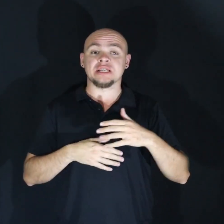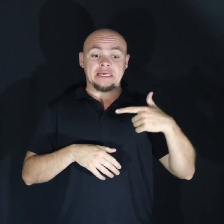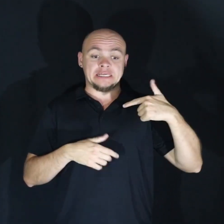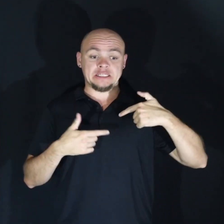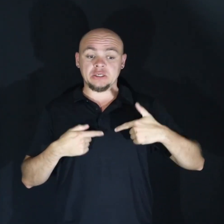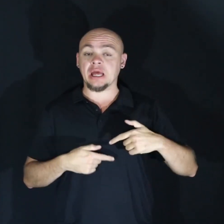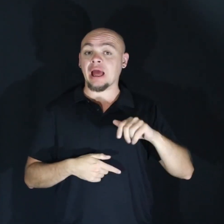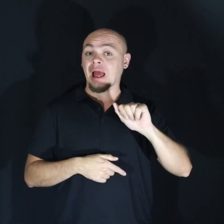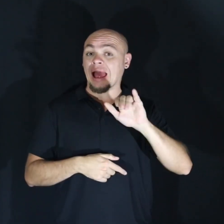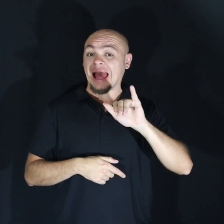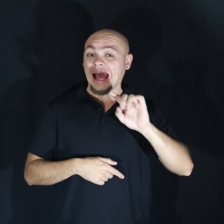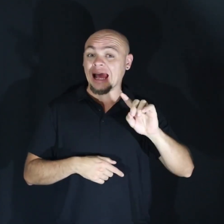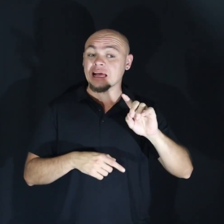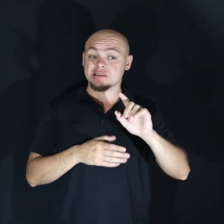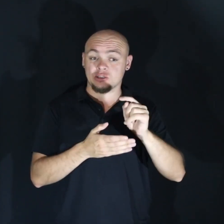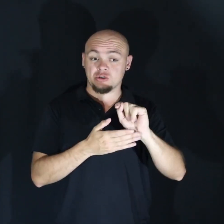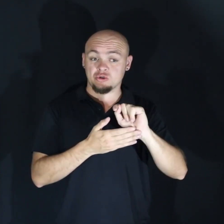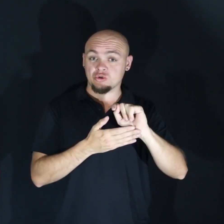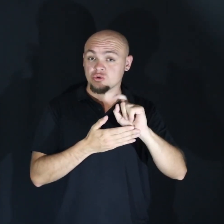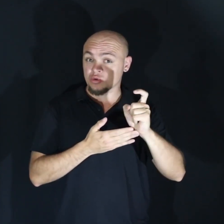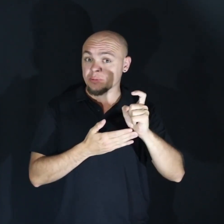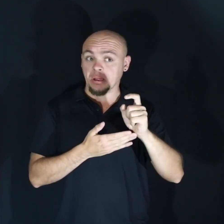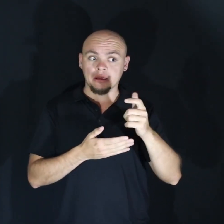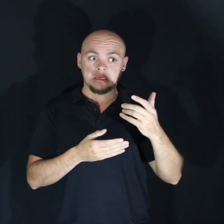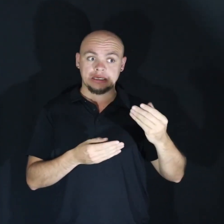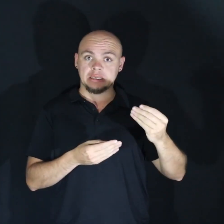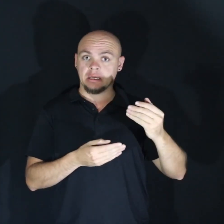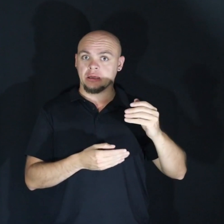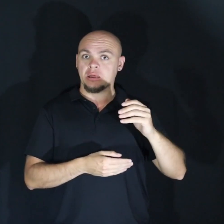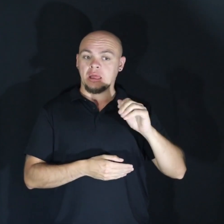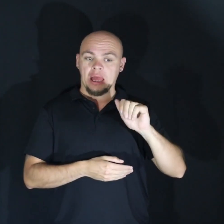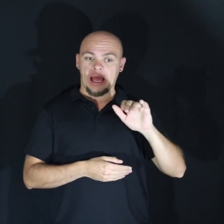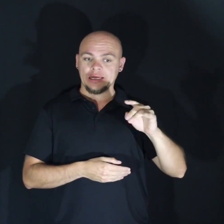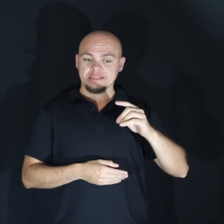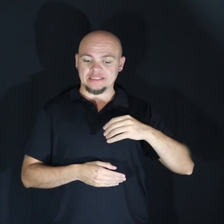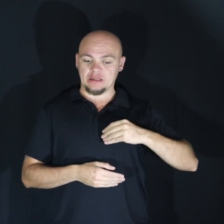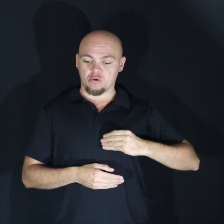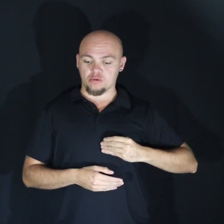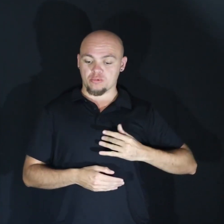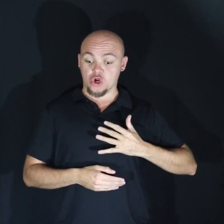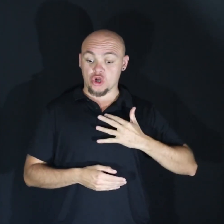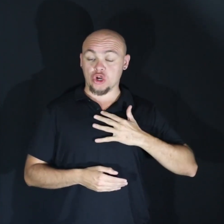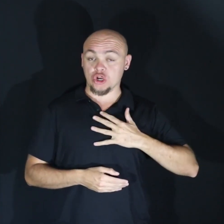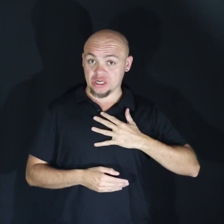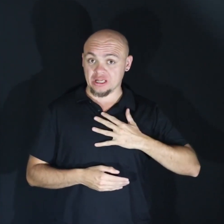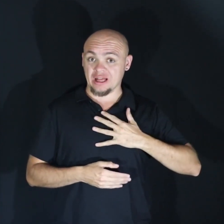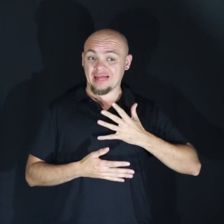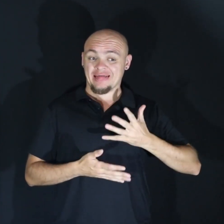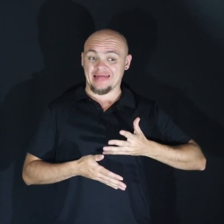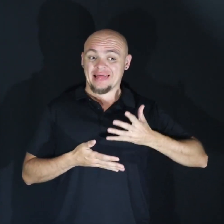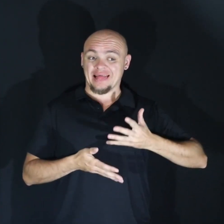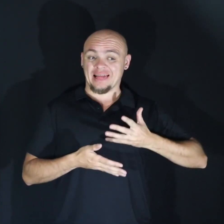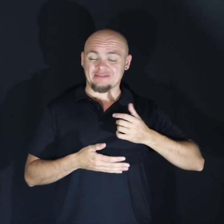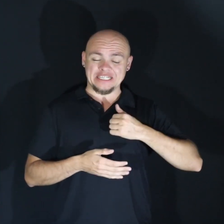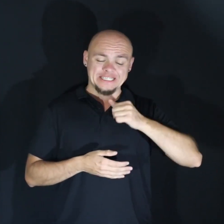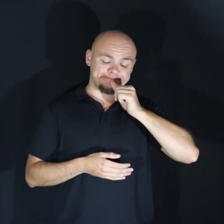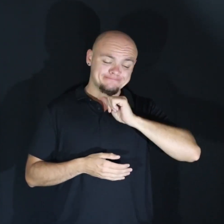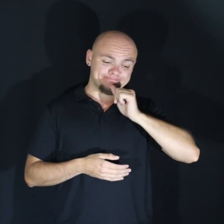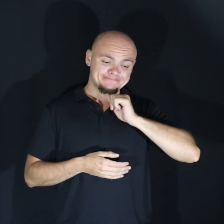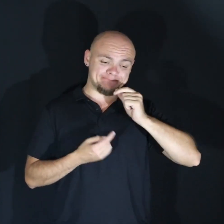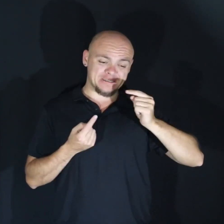acid treatments, meaning the doctor would apply acid to my scars, it would burn, and I would lay there for as long as I could stand the